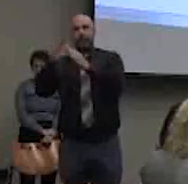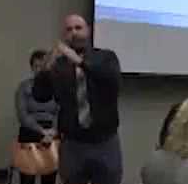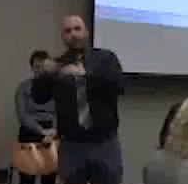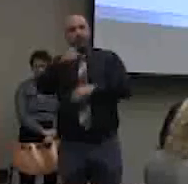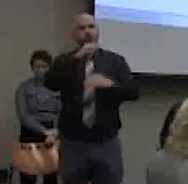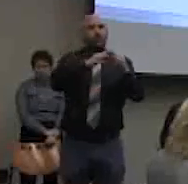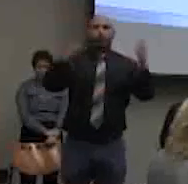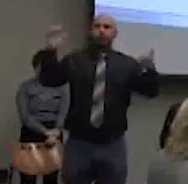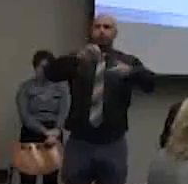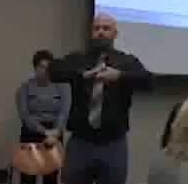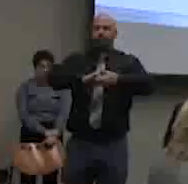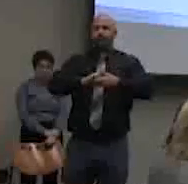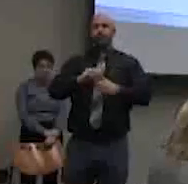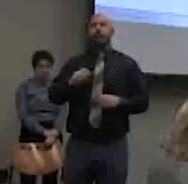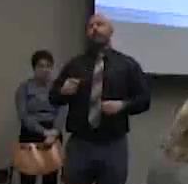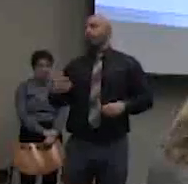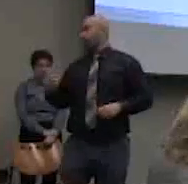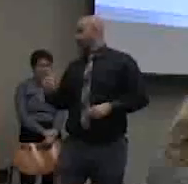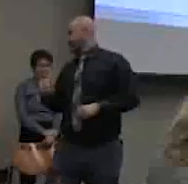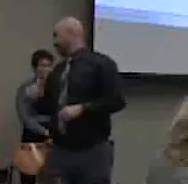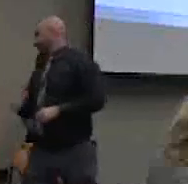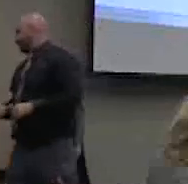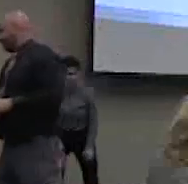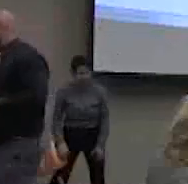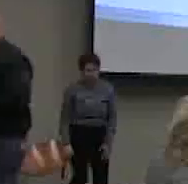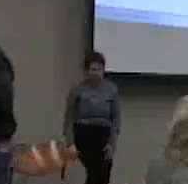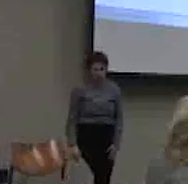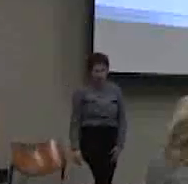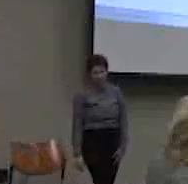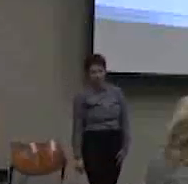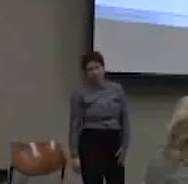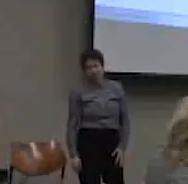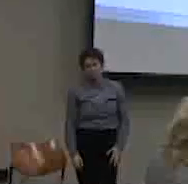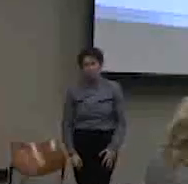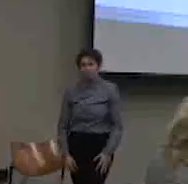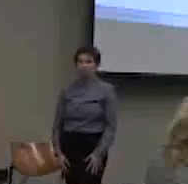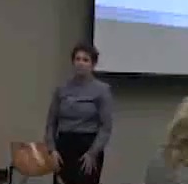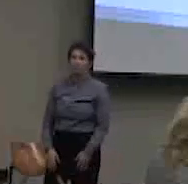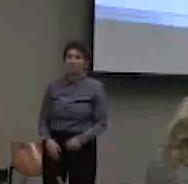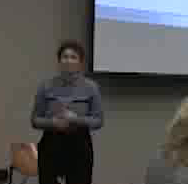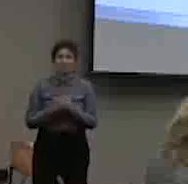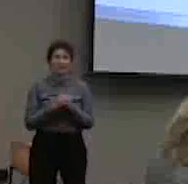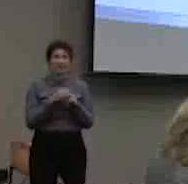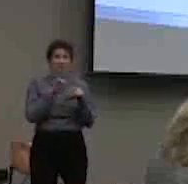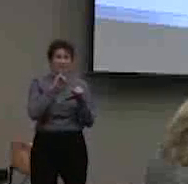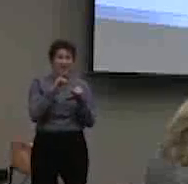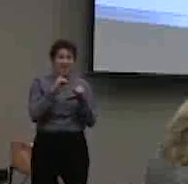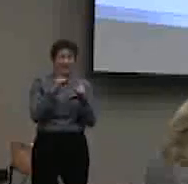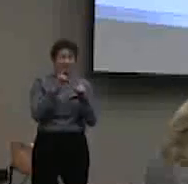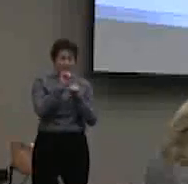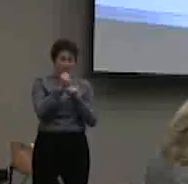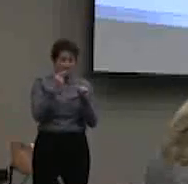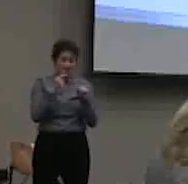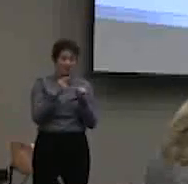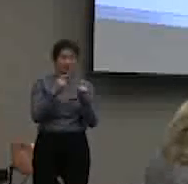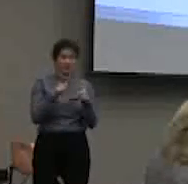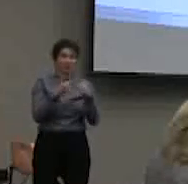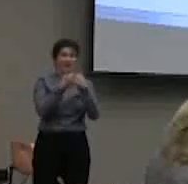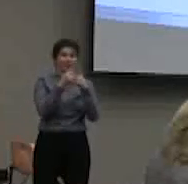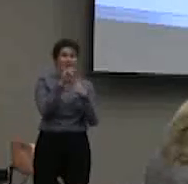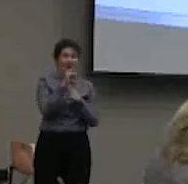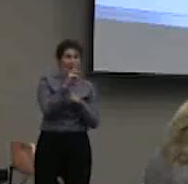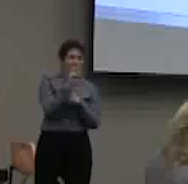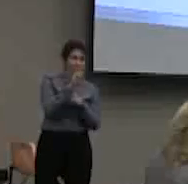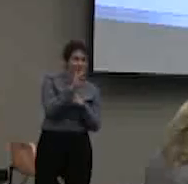the reality is, and you'll hear more about this, the challenges of Iberville are different than the challenges of East Carroll, which